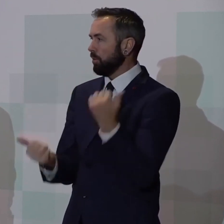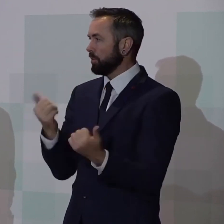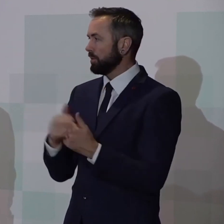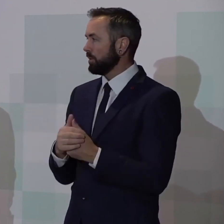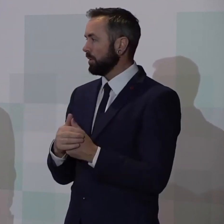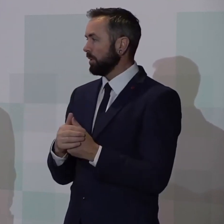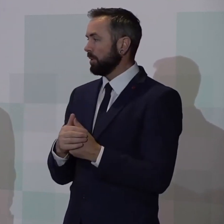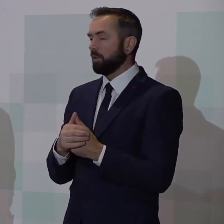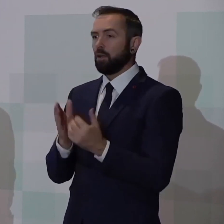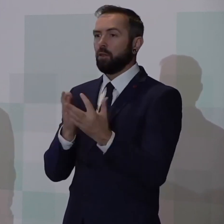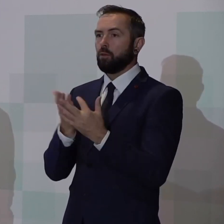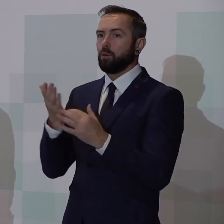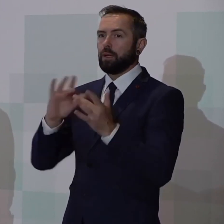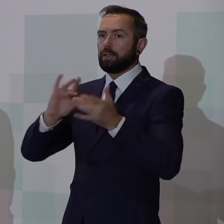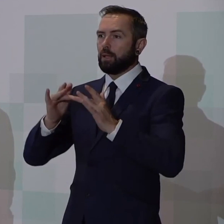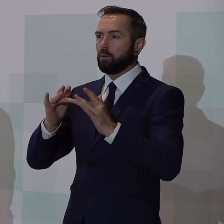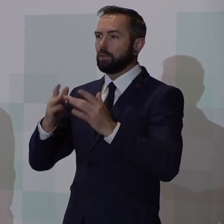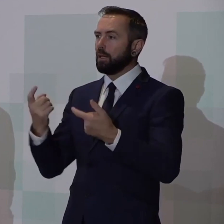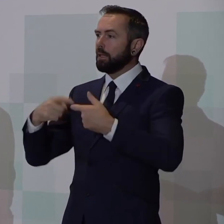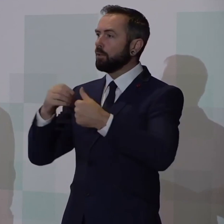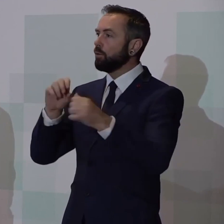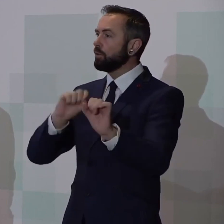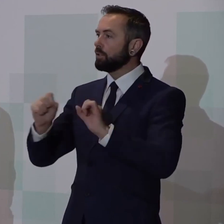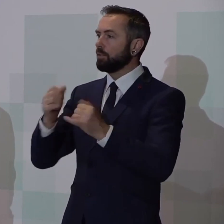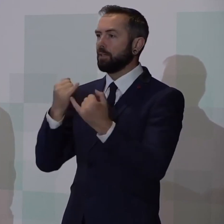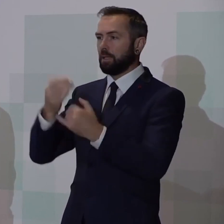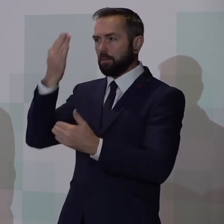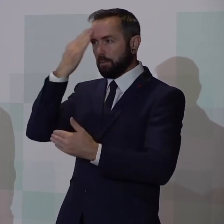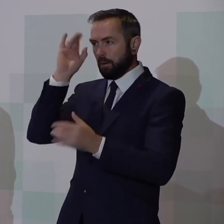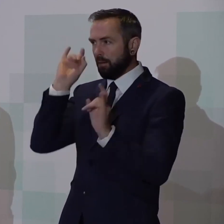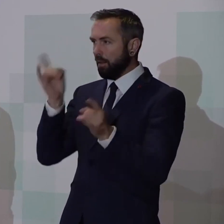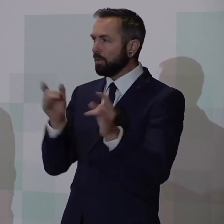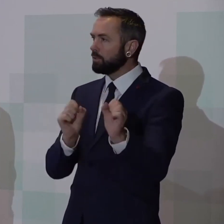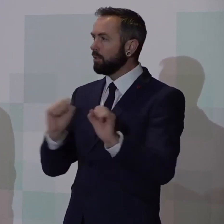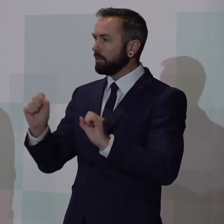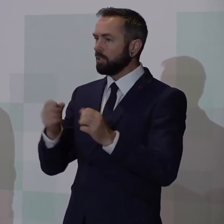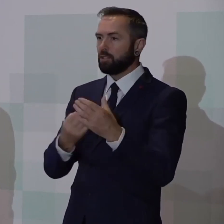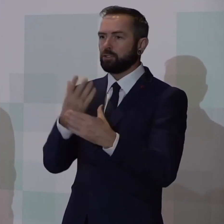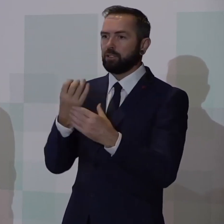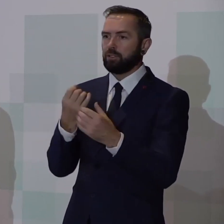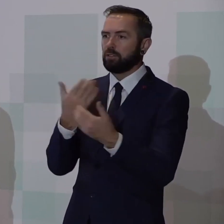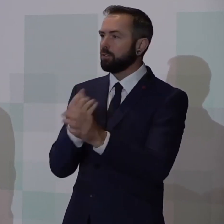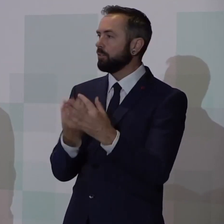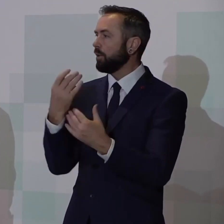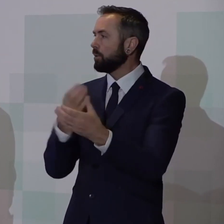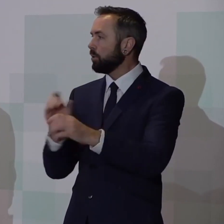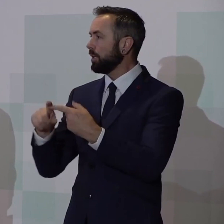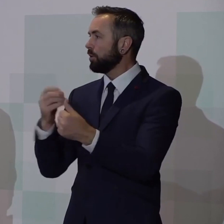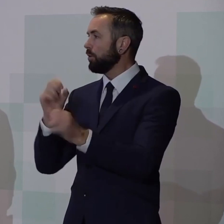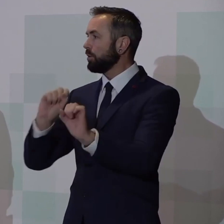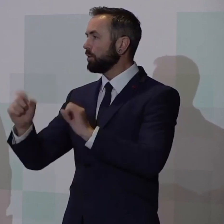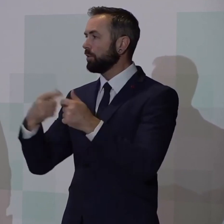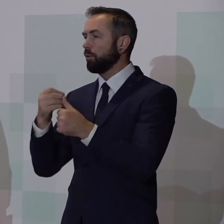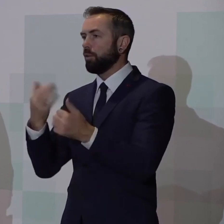father's network, a link to additional services, i.e. mental health services, children development courses, and maybe additional services that